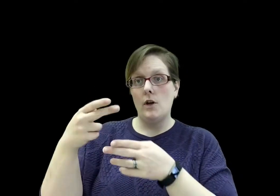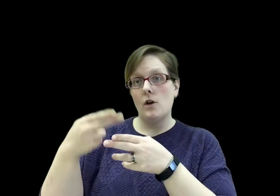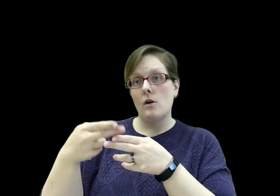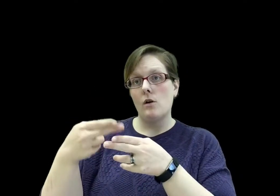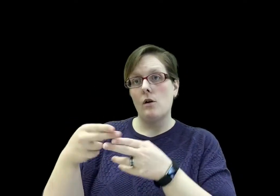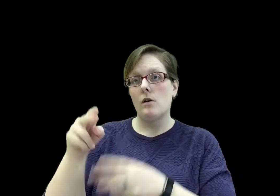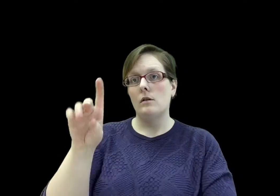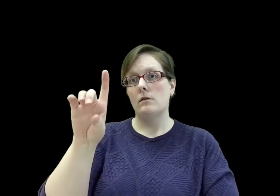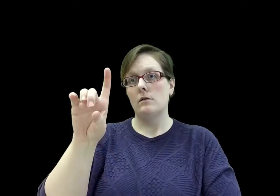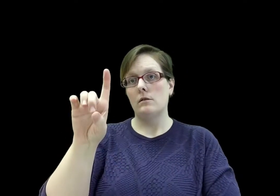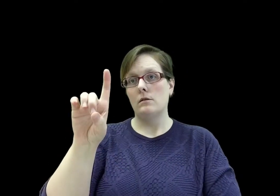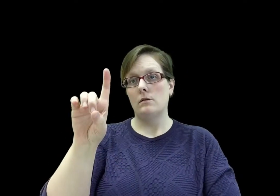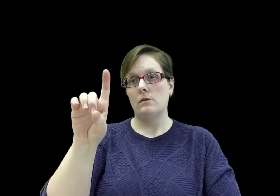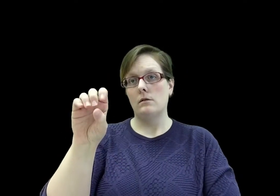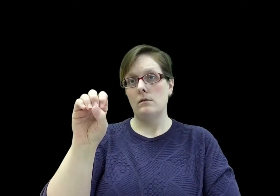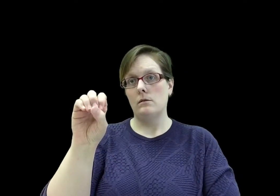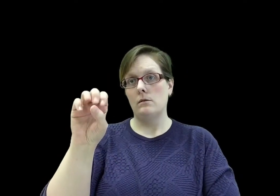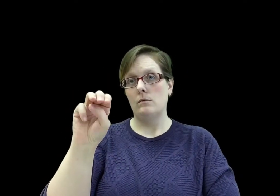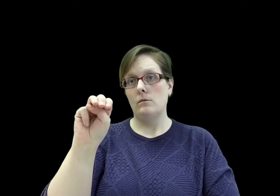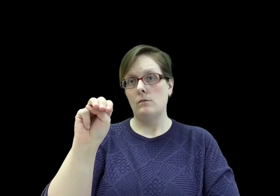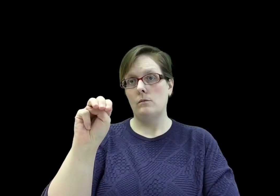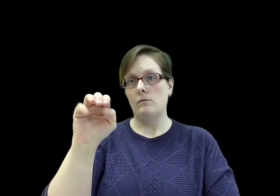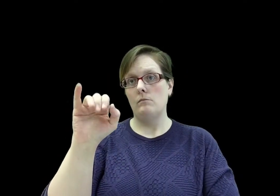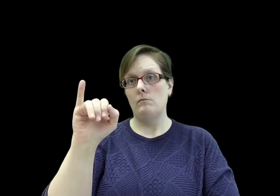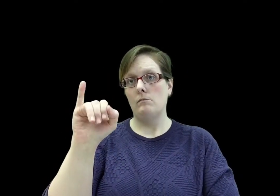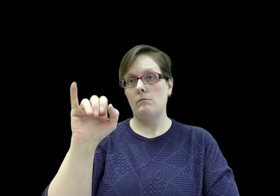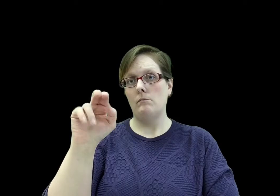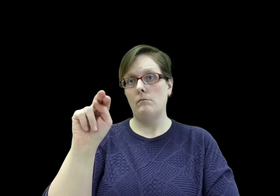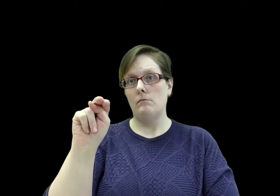the tall is called a dominant trait,